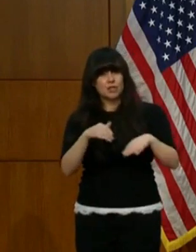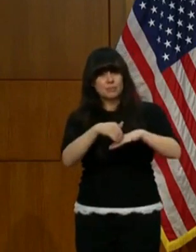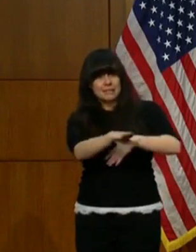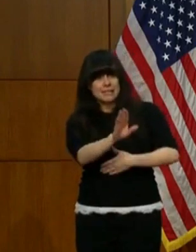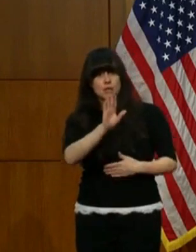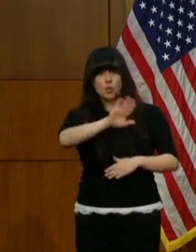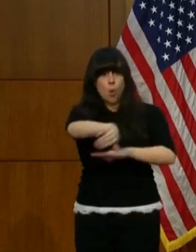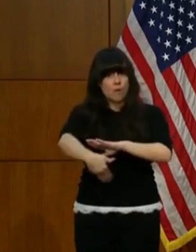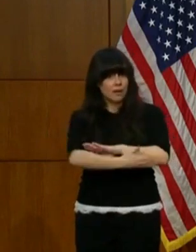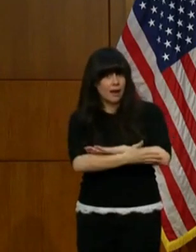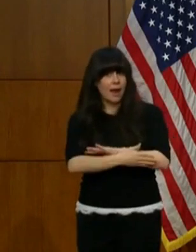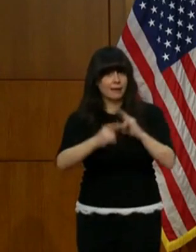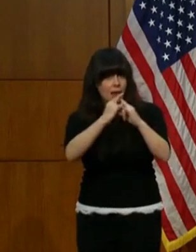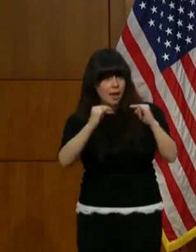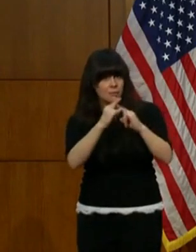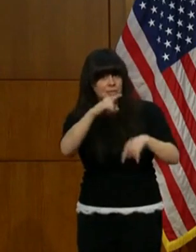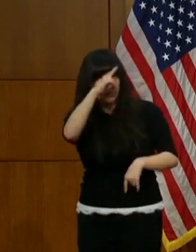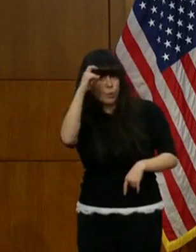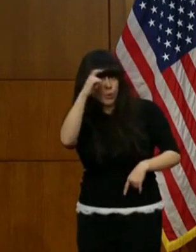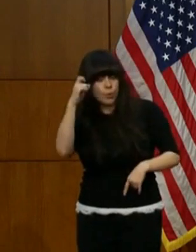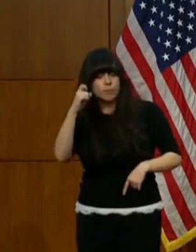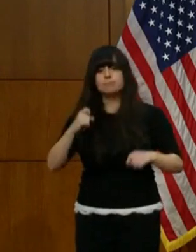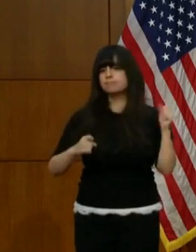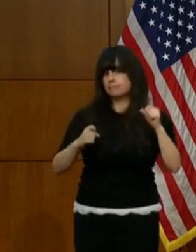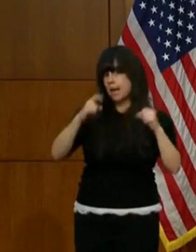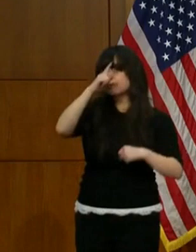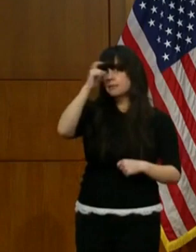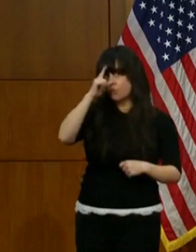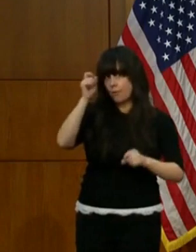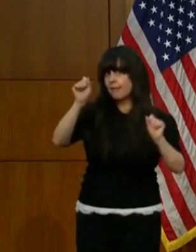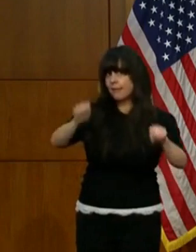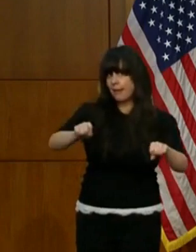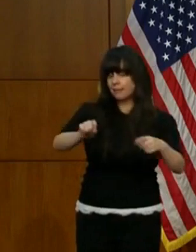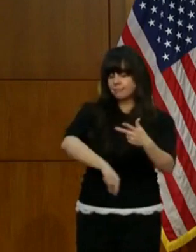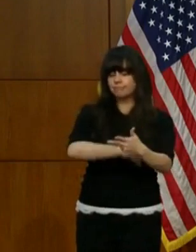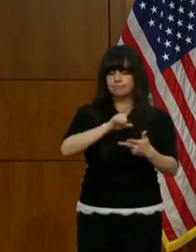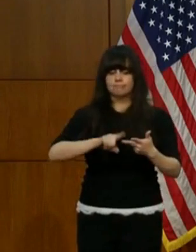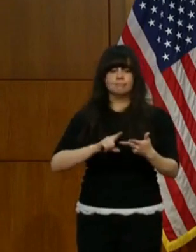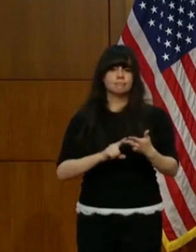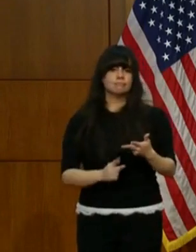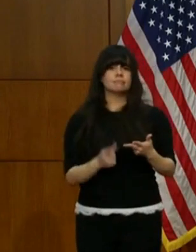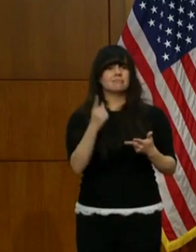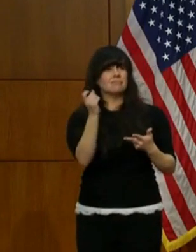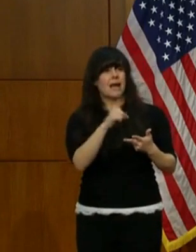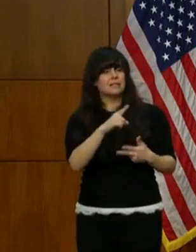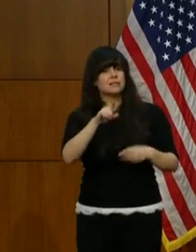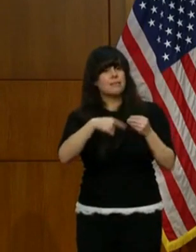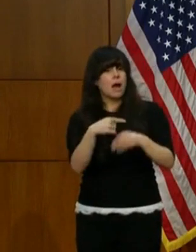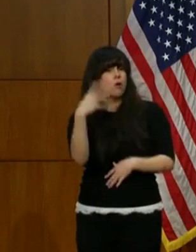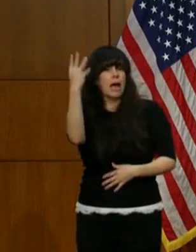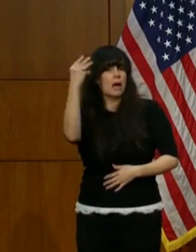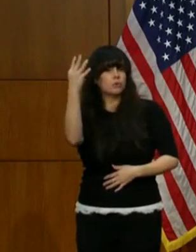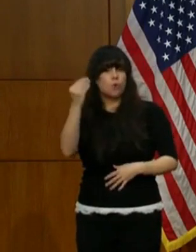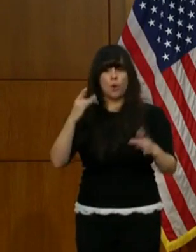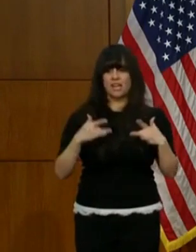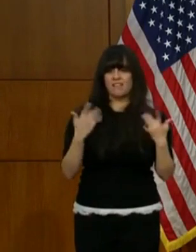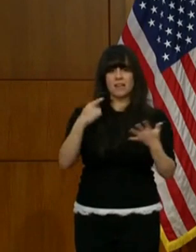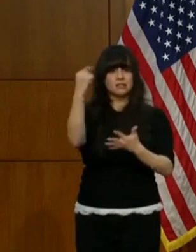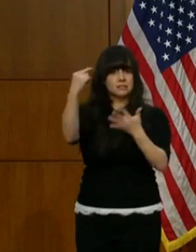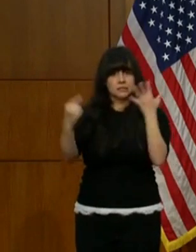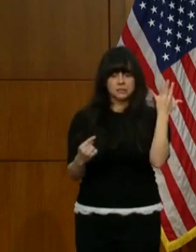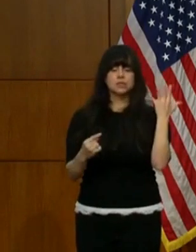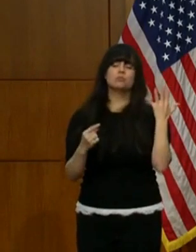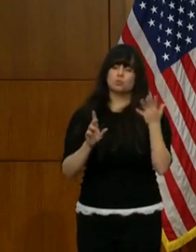summer. What about outdoor events? Well, we're moving on that as well. And we'll be working